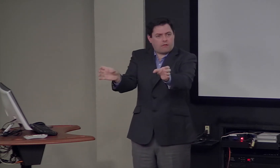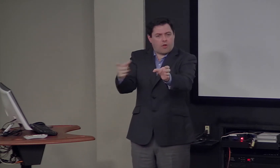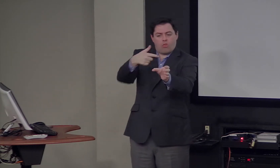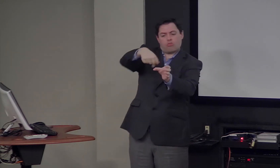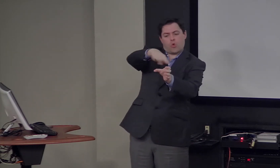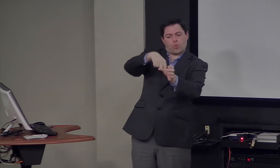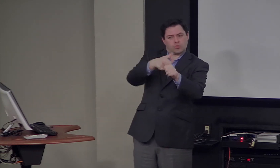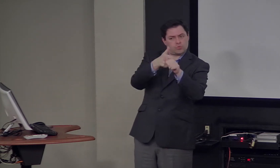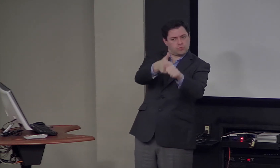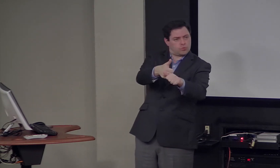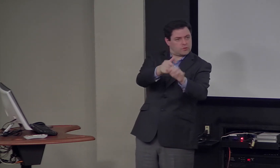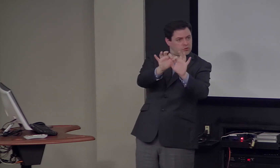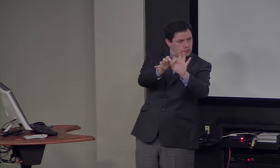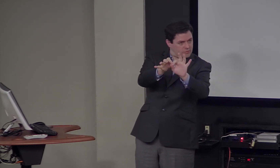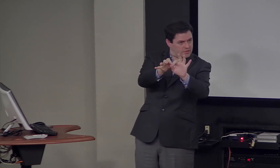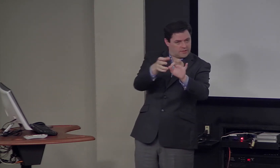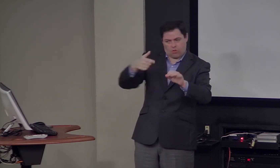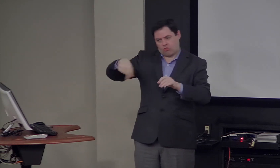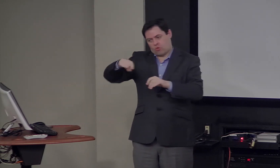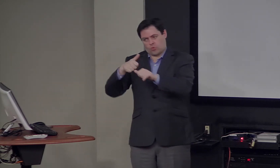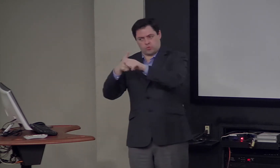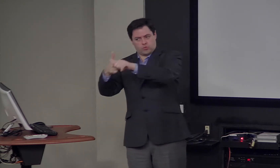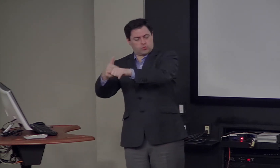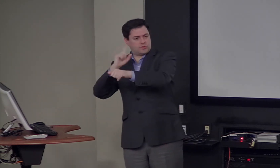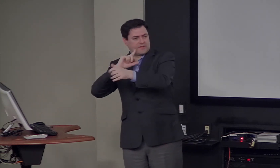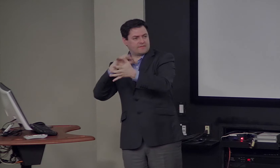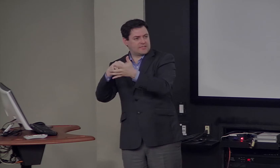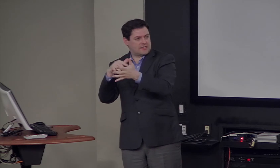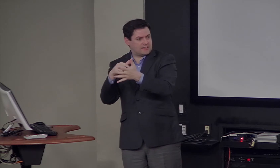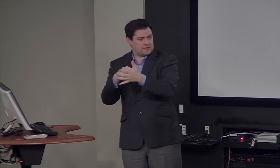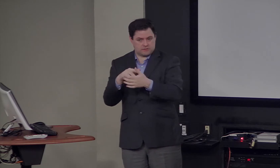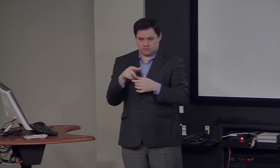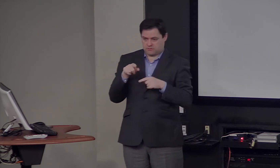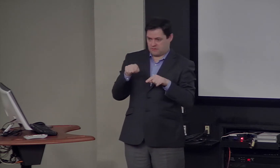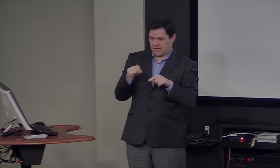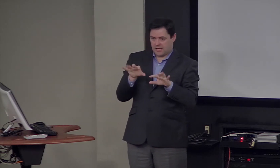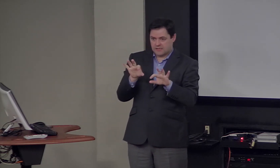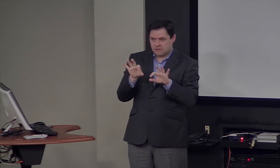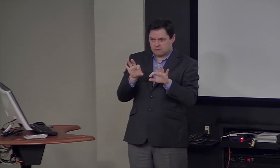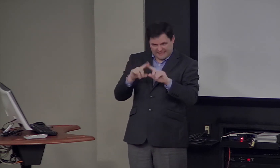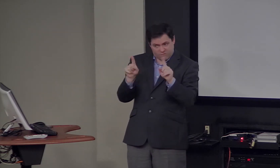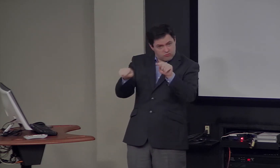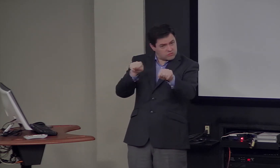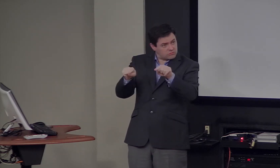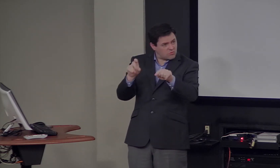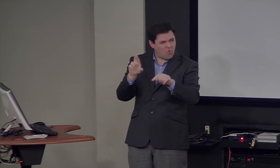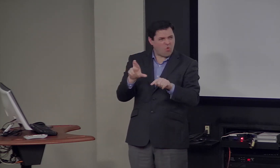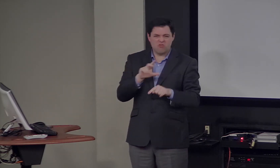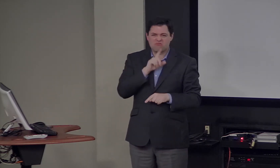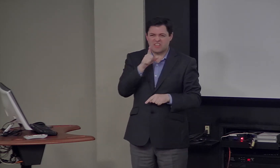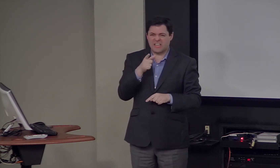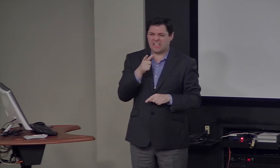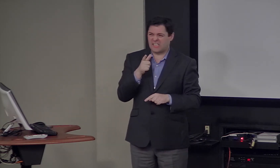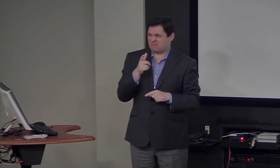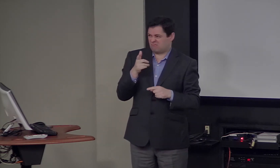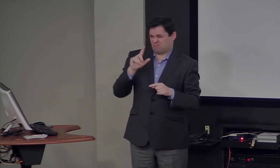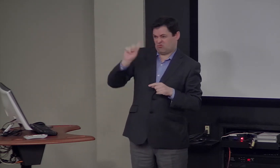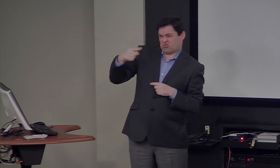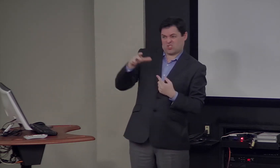career. At some point, we wanted to be able to track individuals who pursued the interpreter track and those who continued on with deaf studies, to see if there were differences that